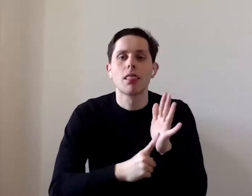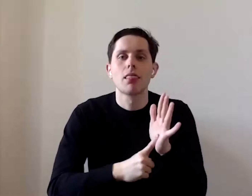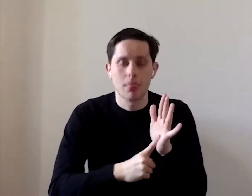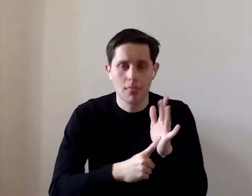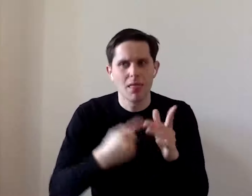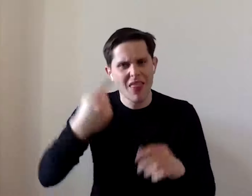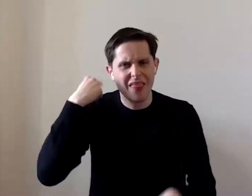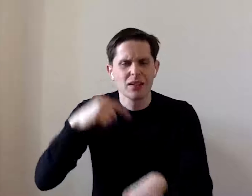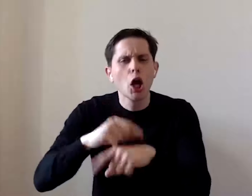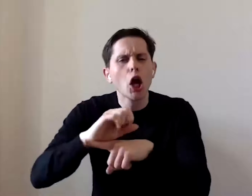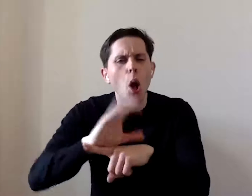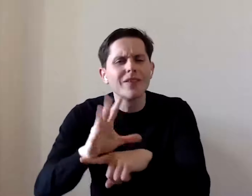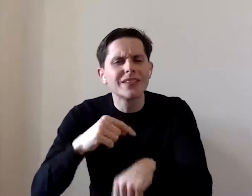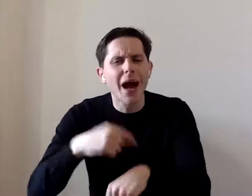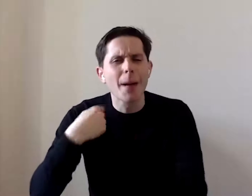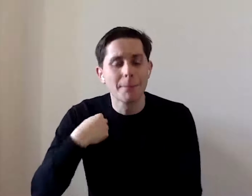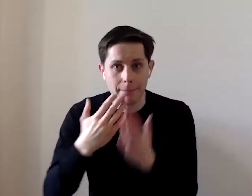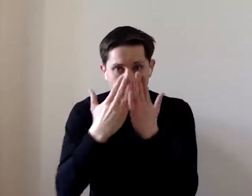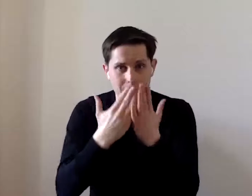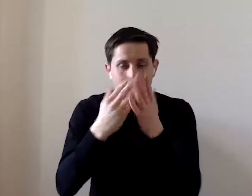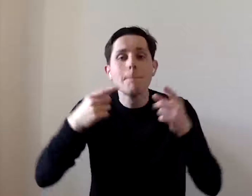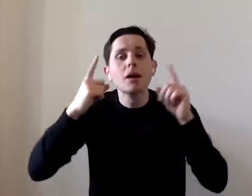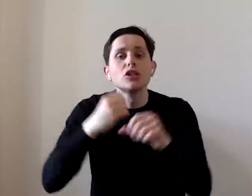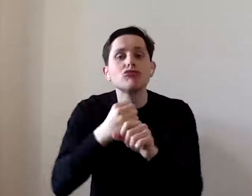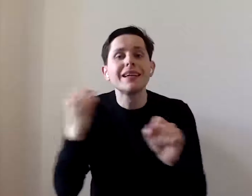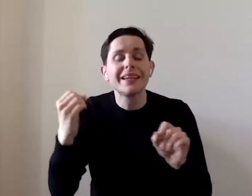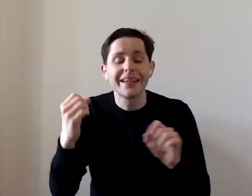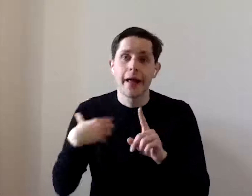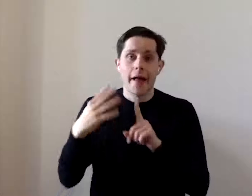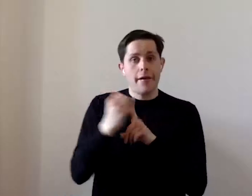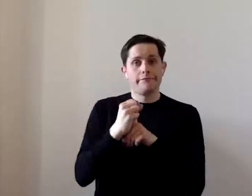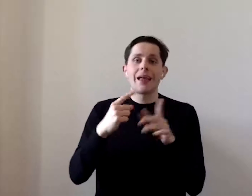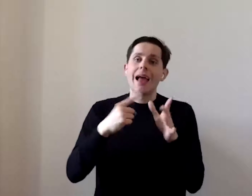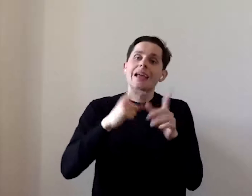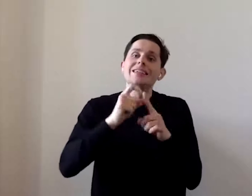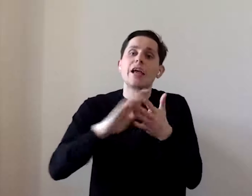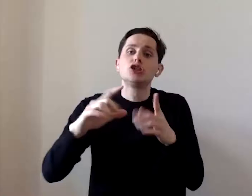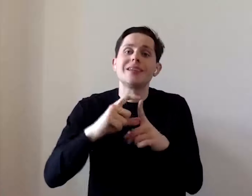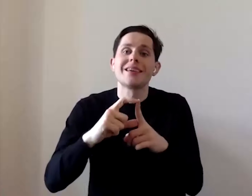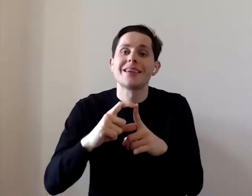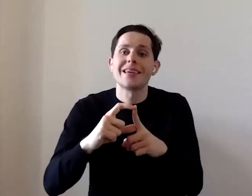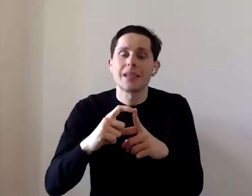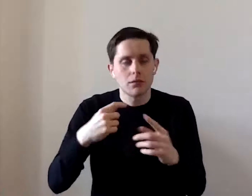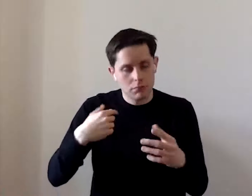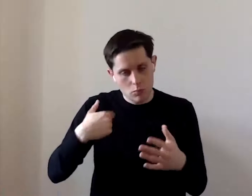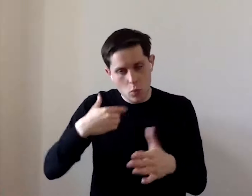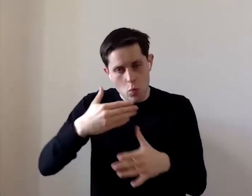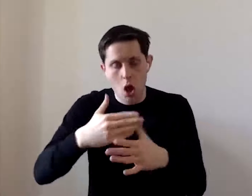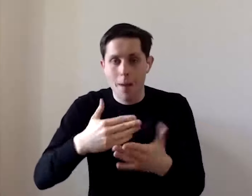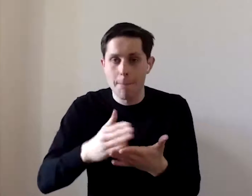Daniel. I was diagnosed with ADHD in the middle of COVID while on my master's. I'm also, in addition to